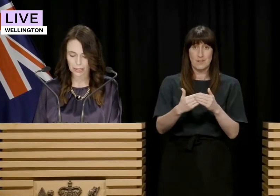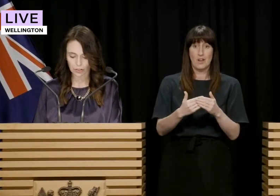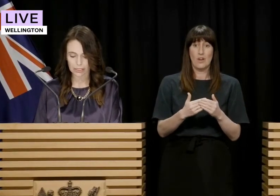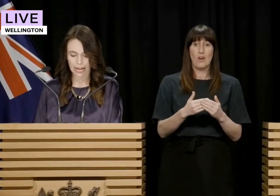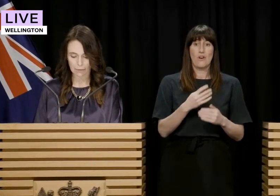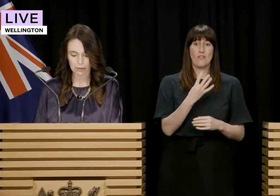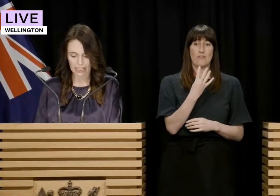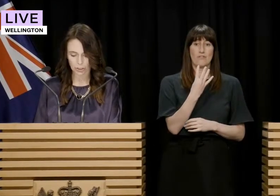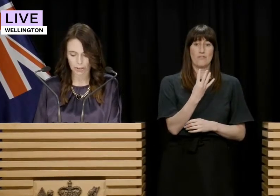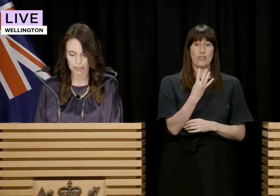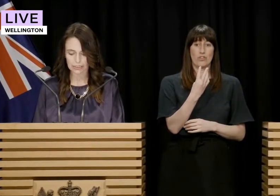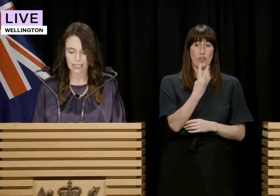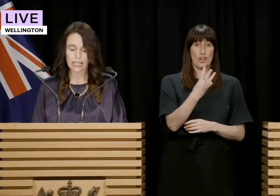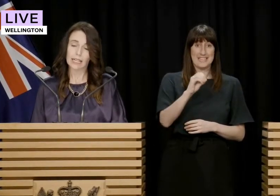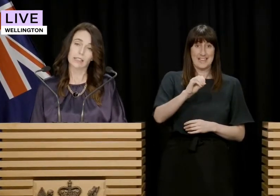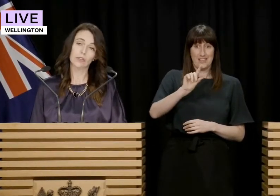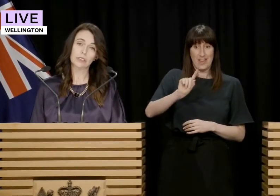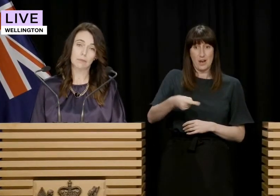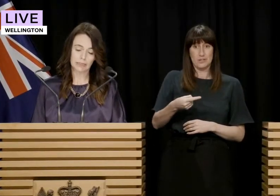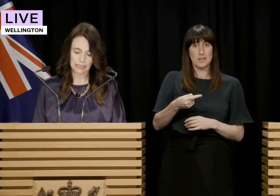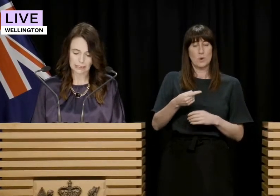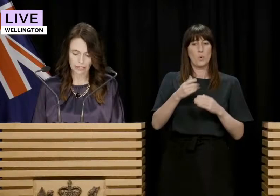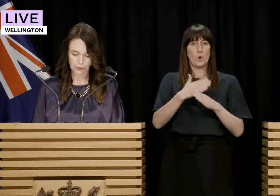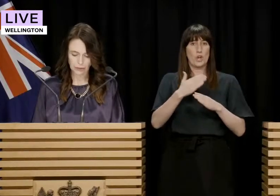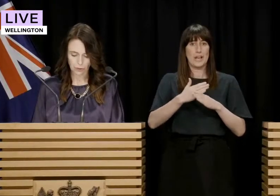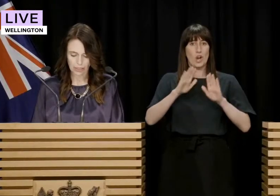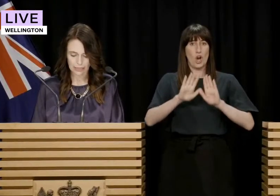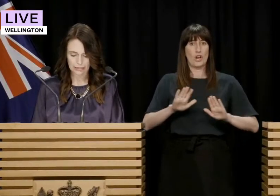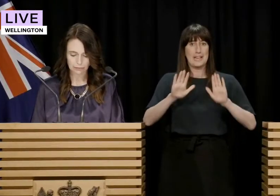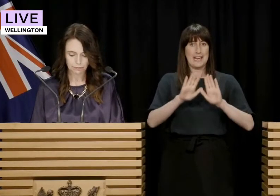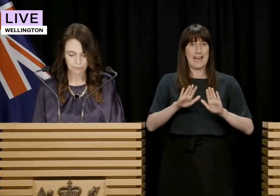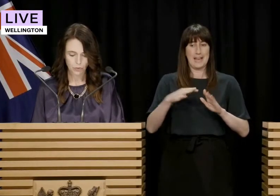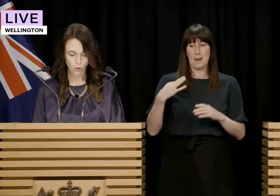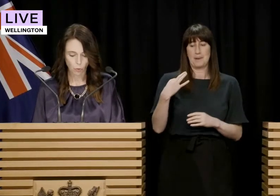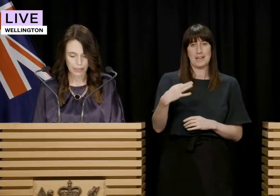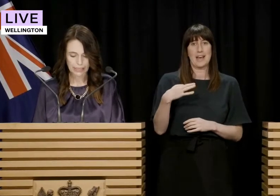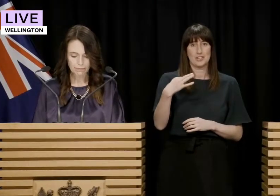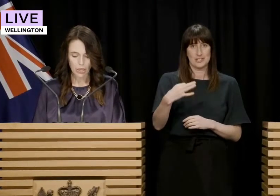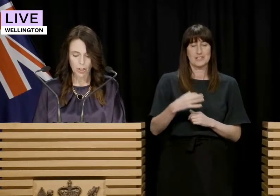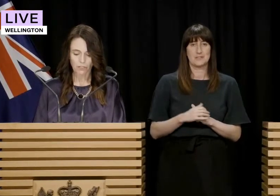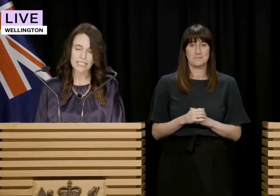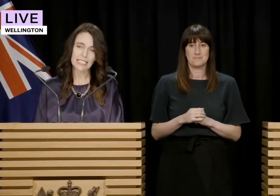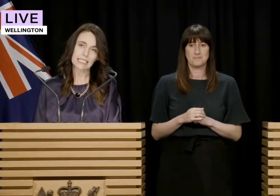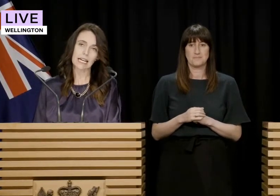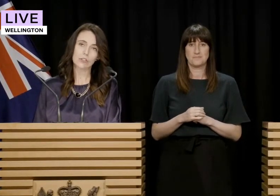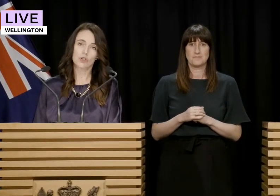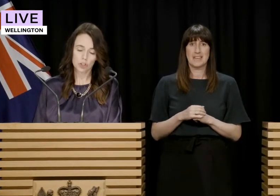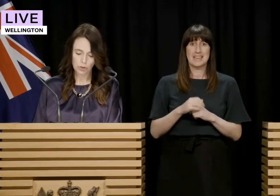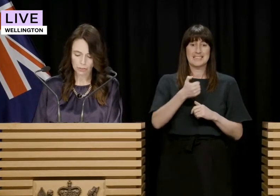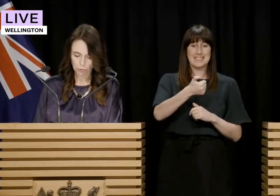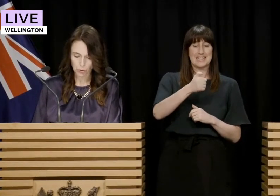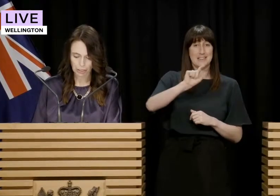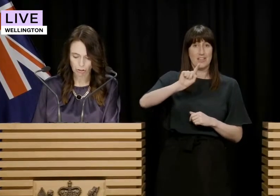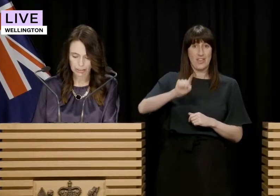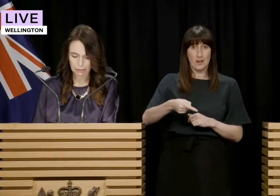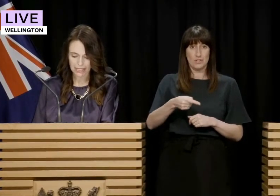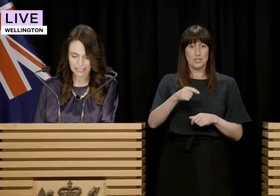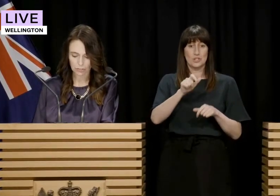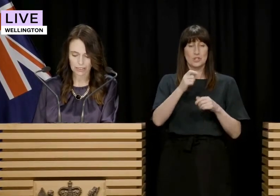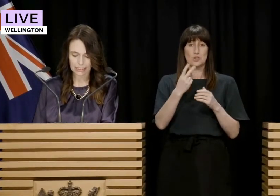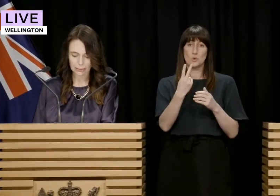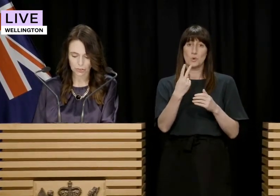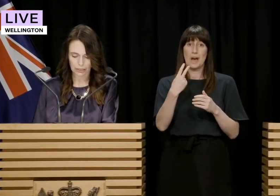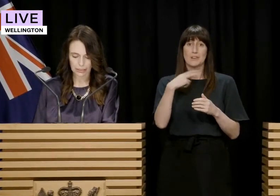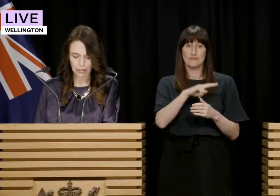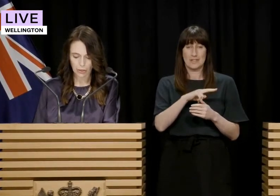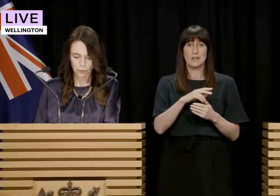30,499 working holiday applications, and those numbers are continuing to rise. Already, over 6,200 working holiday makers